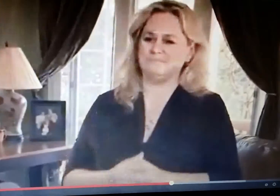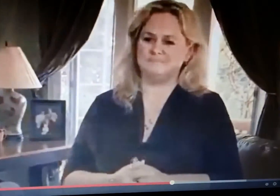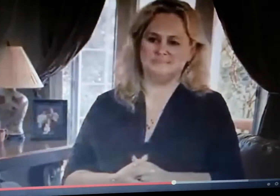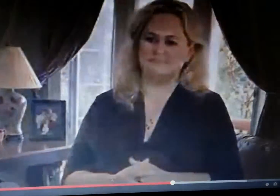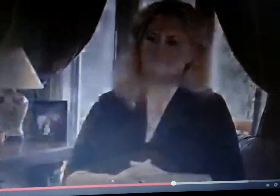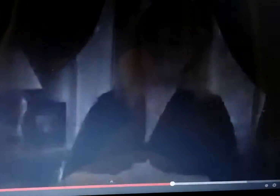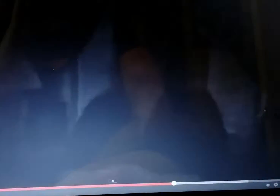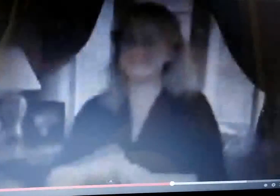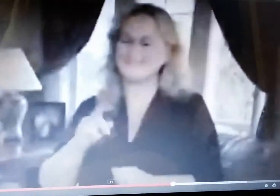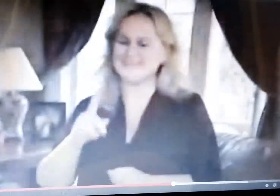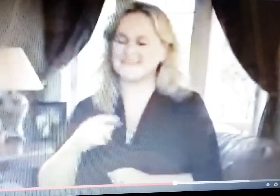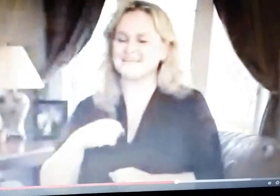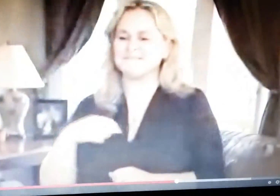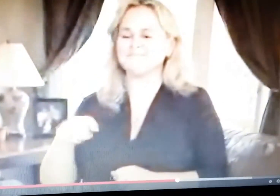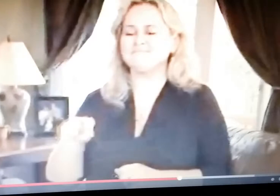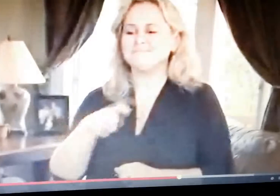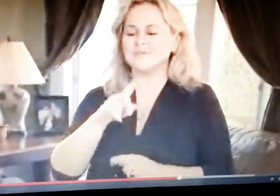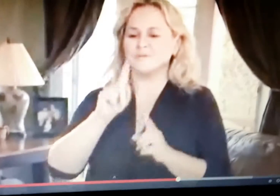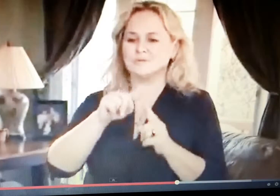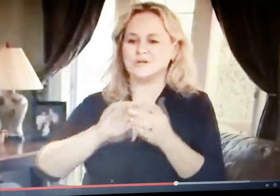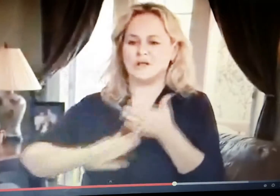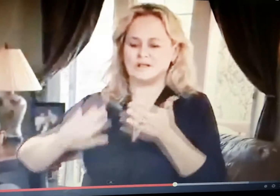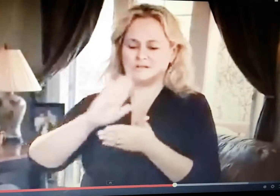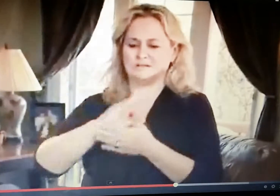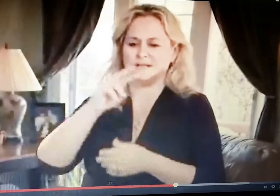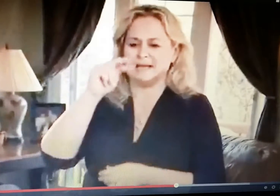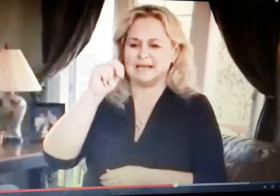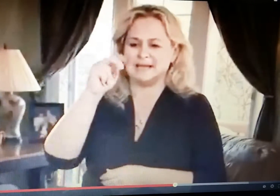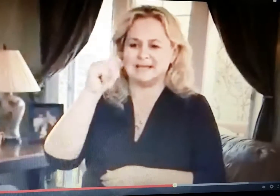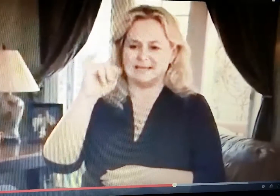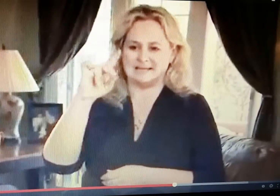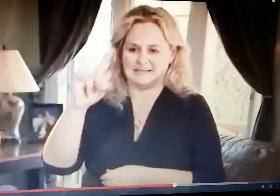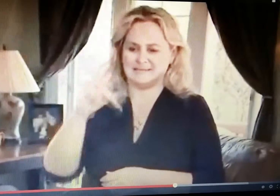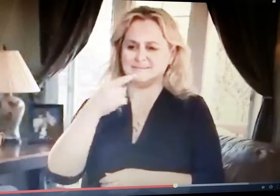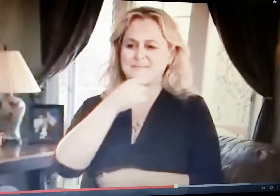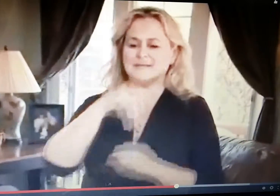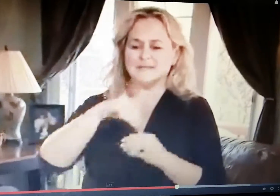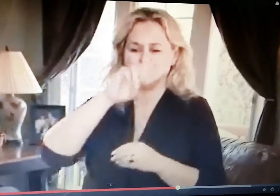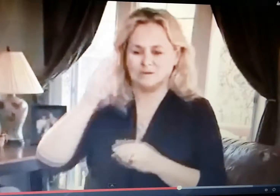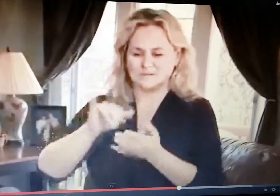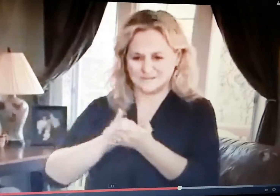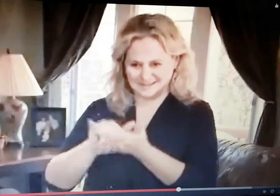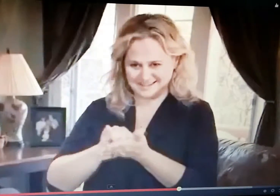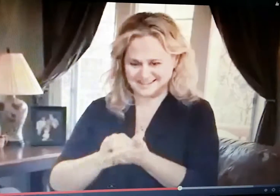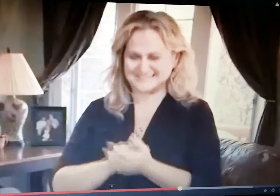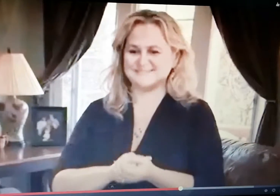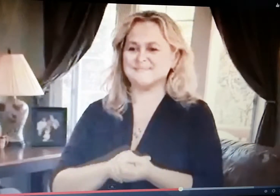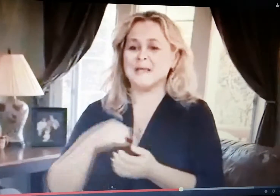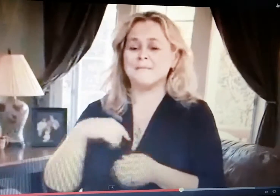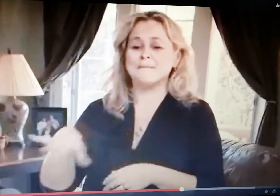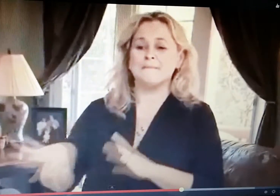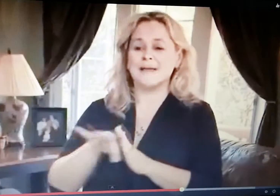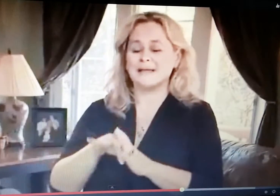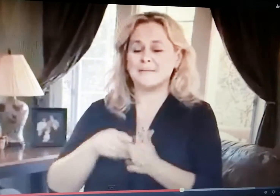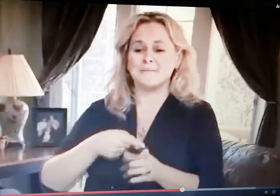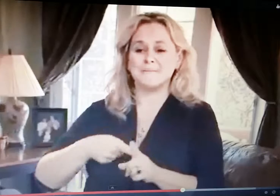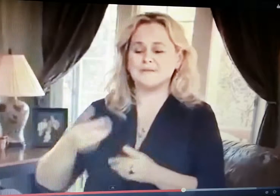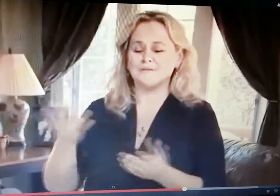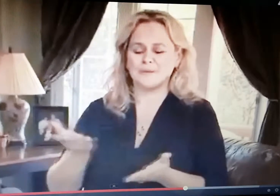From 1974 back, there was no interpreters. So I went to college in New York at